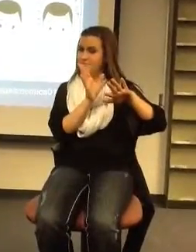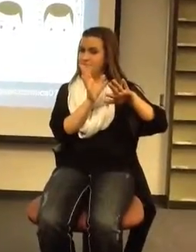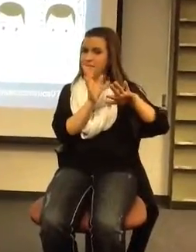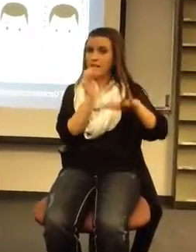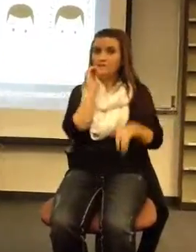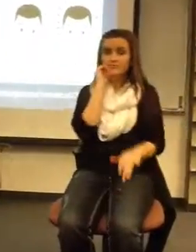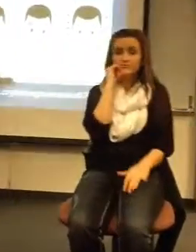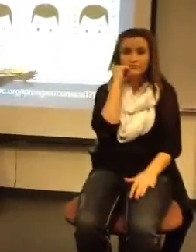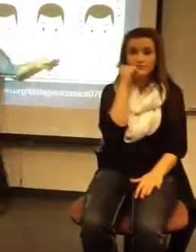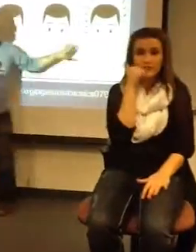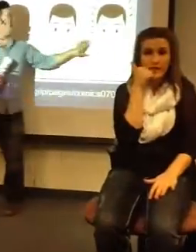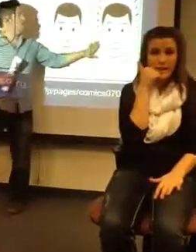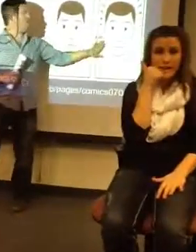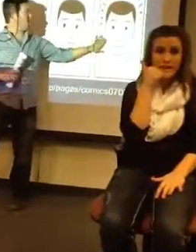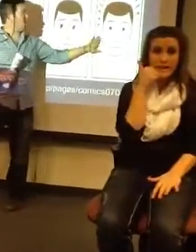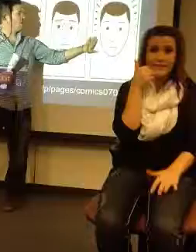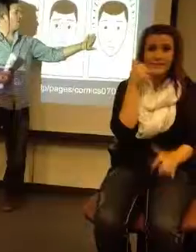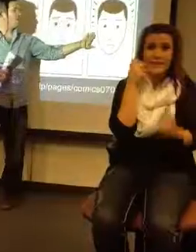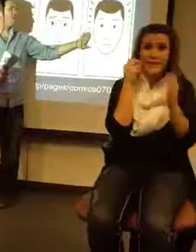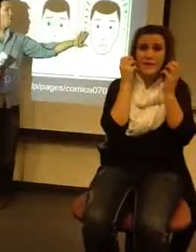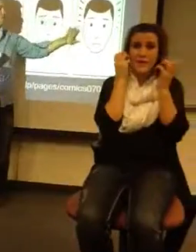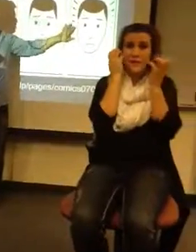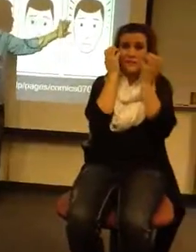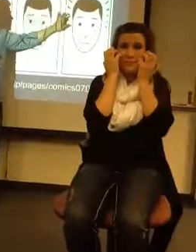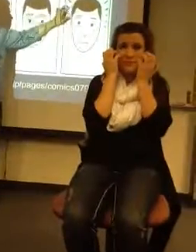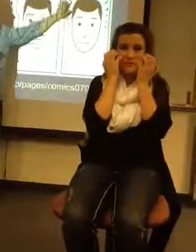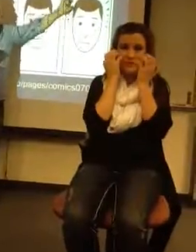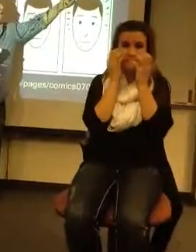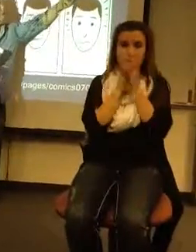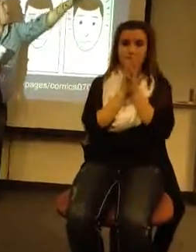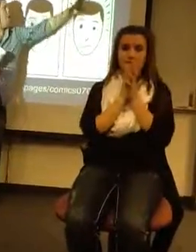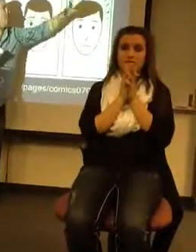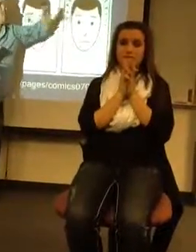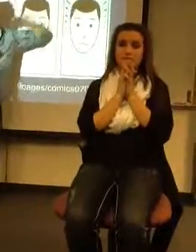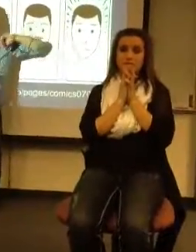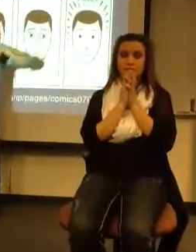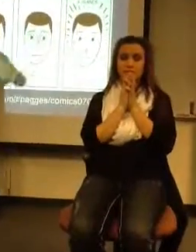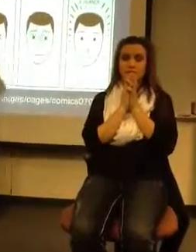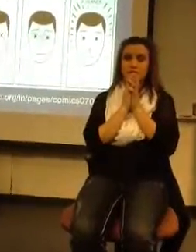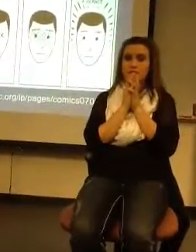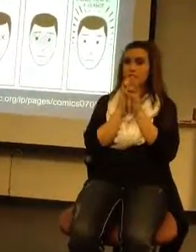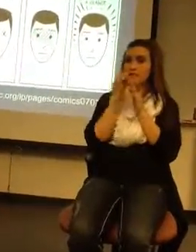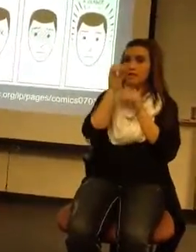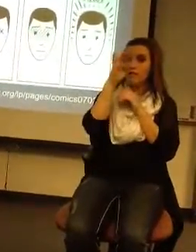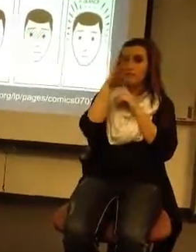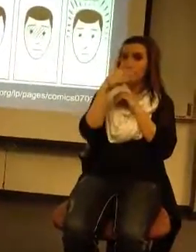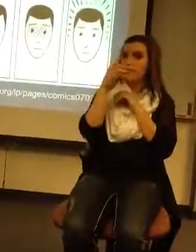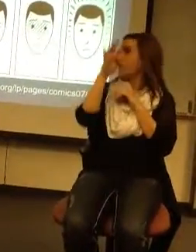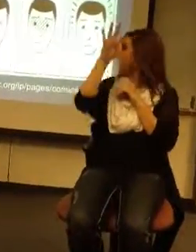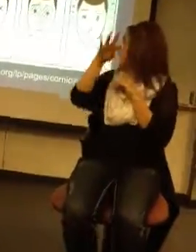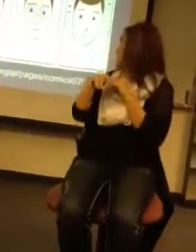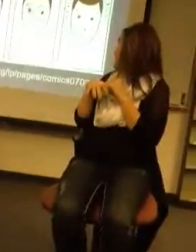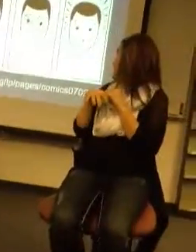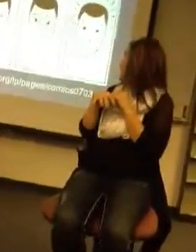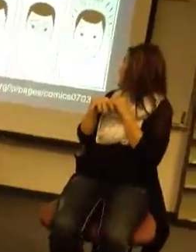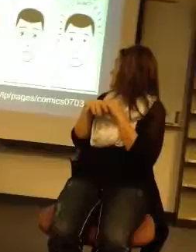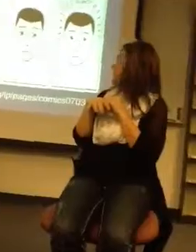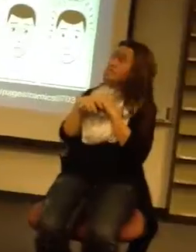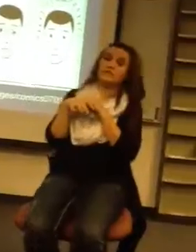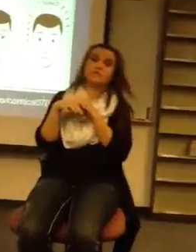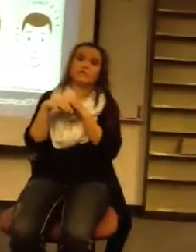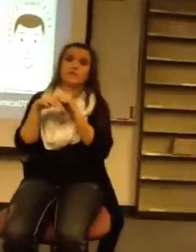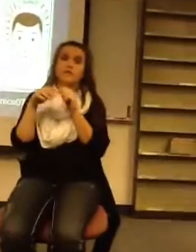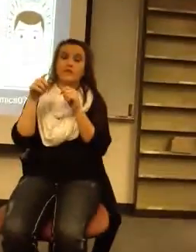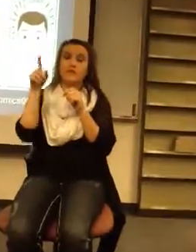Shy or embarrassed. And then here, in this fourth panel, we see all of these little lines all outside of his head. What's happening to